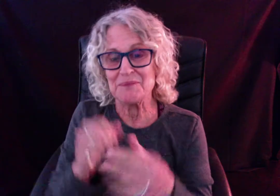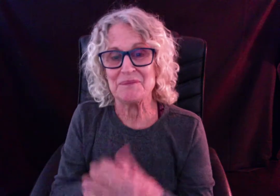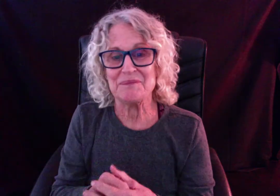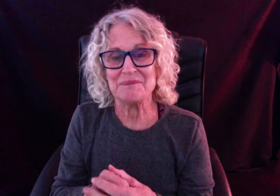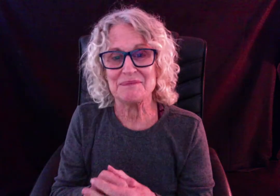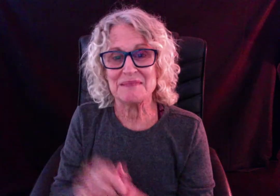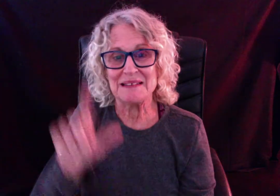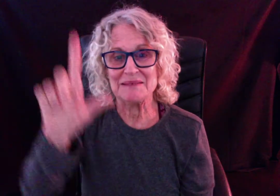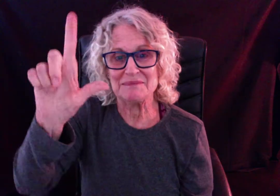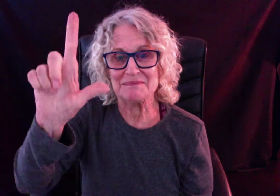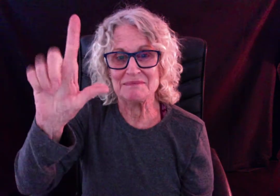lettuce